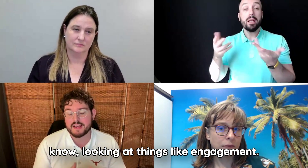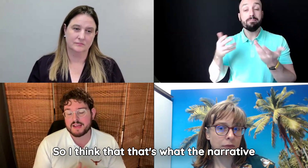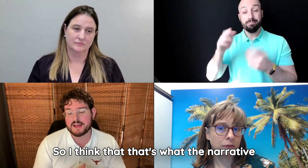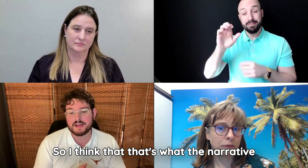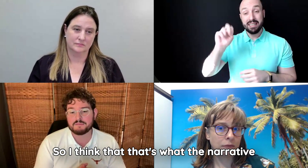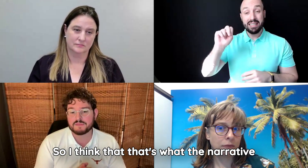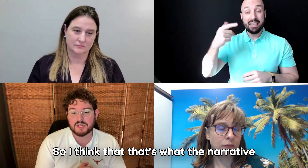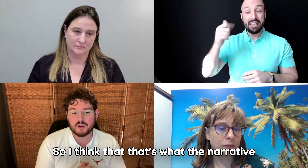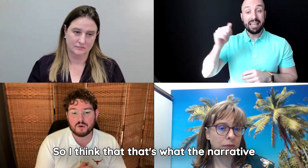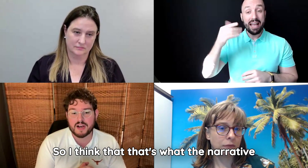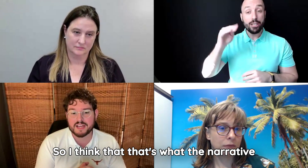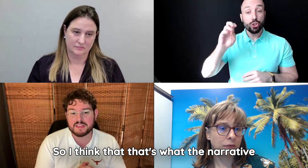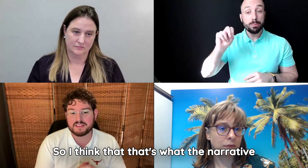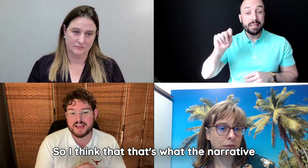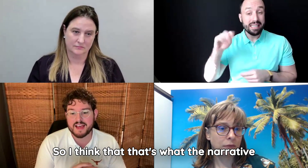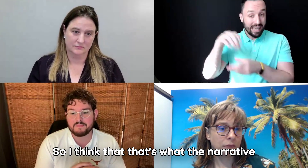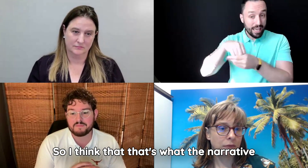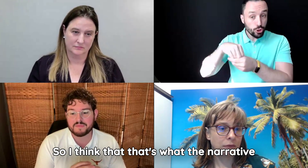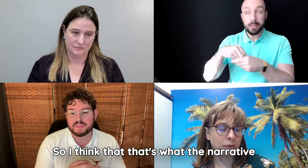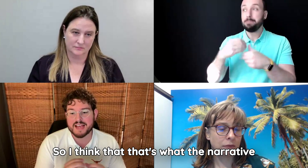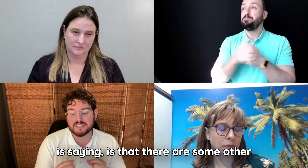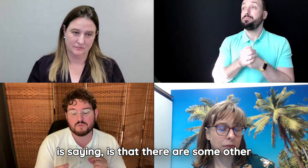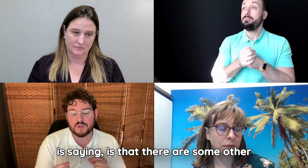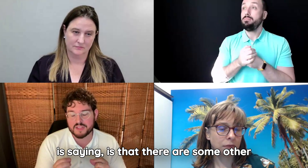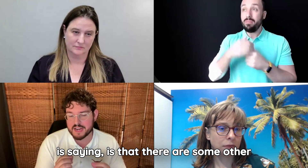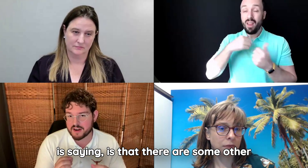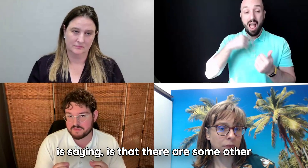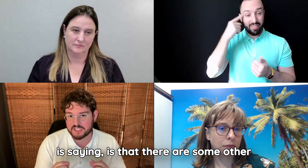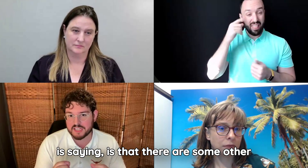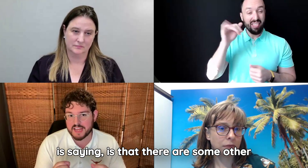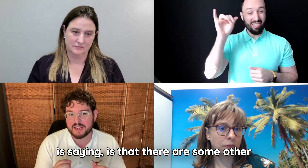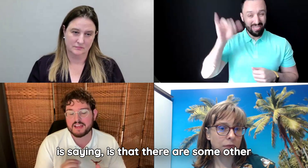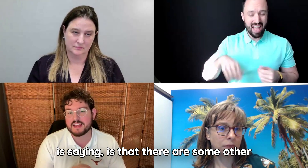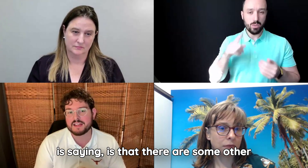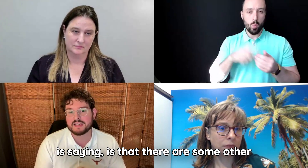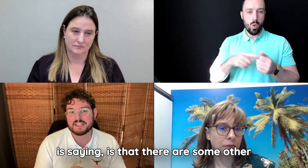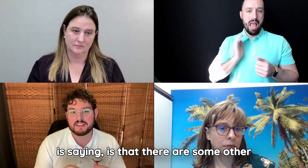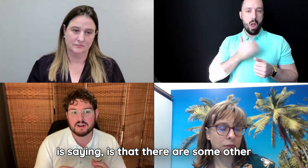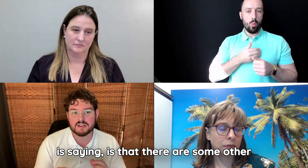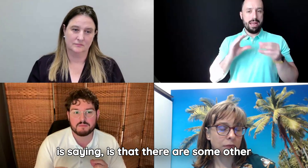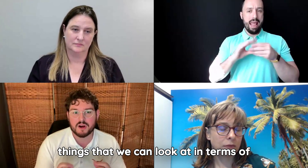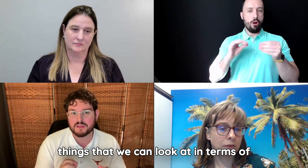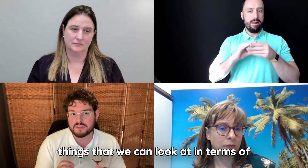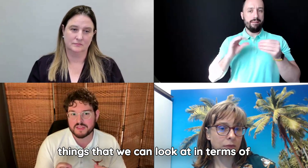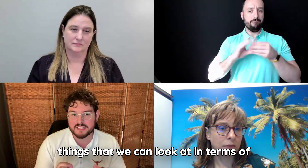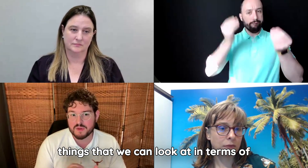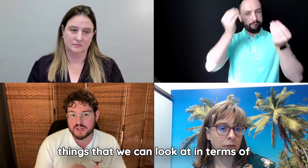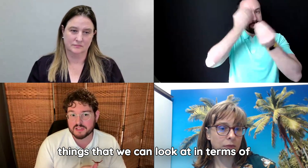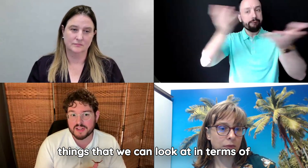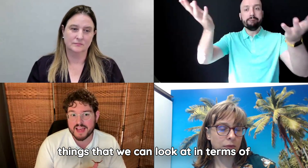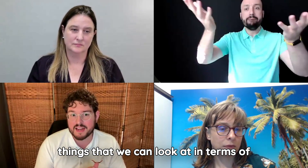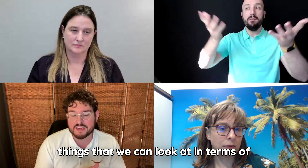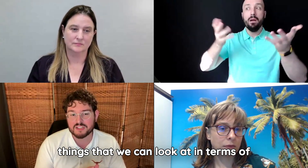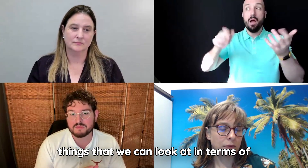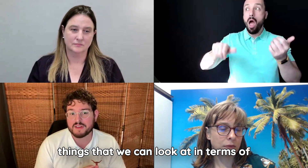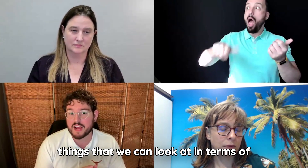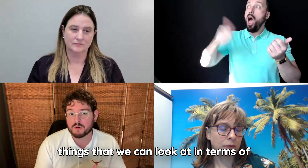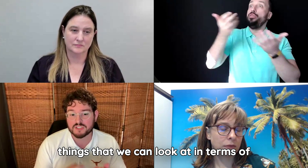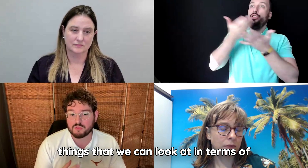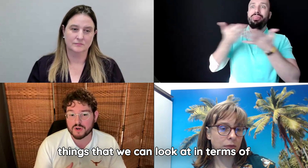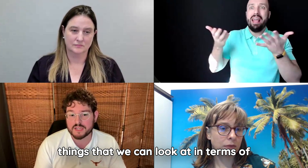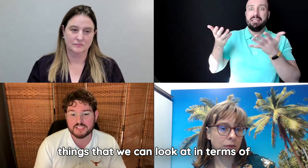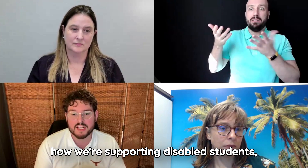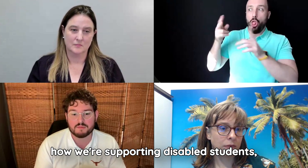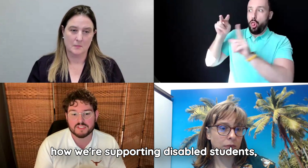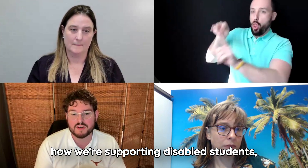engagement. So I think that that's what the narrative is saying, is that there are some other things that we can look at in terms of